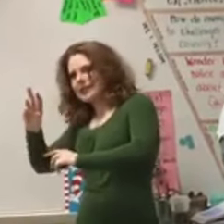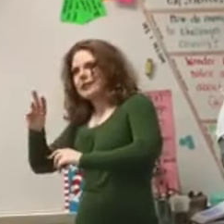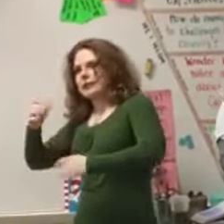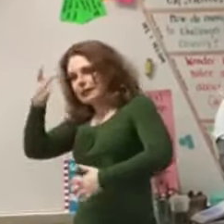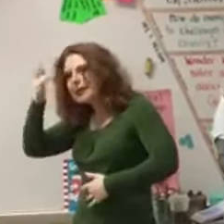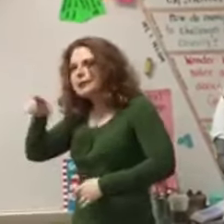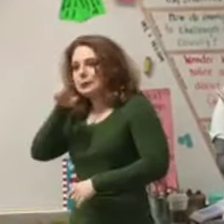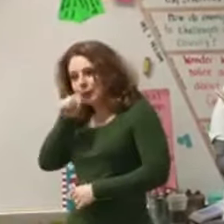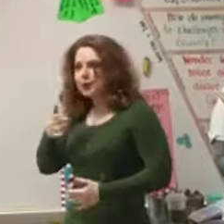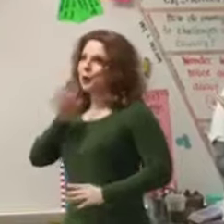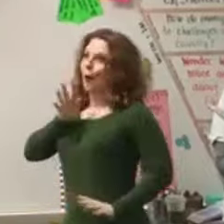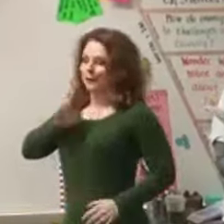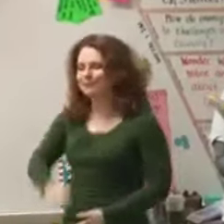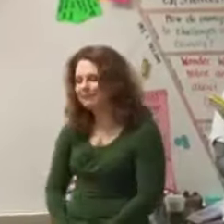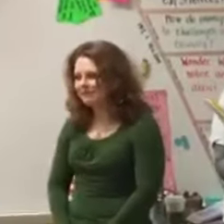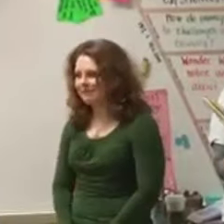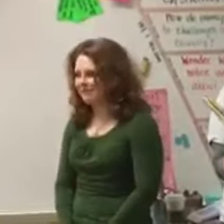six sick chicks talk.